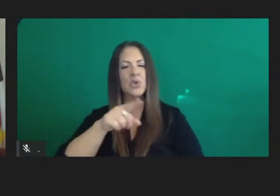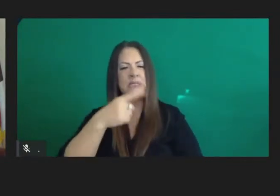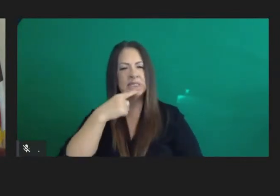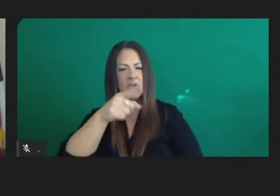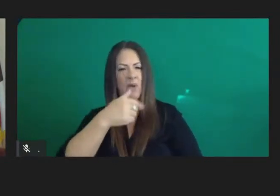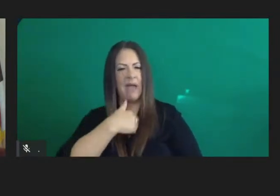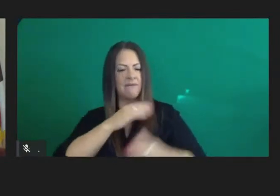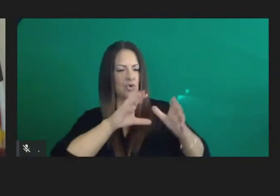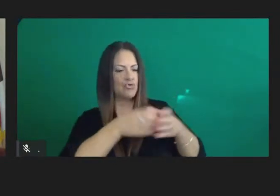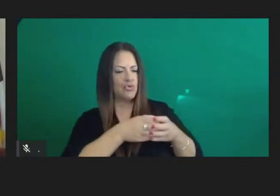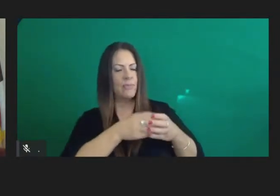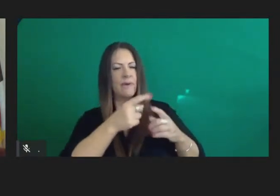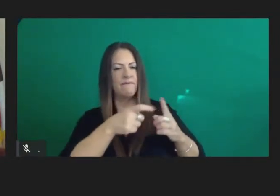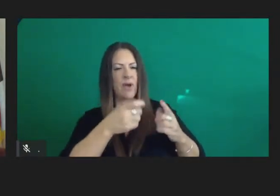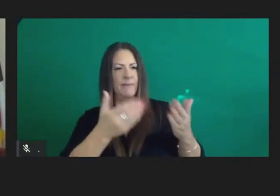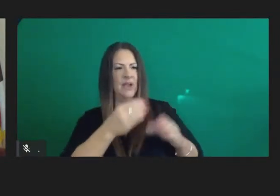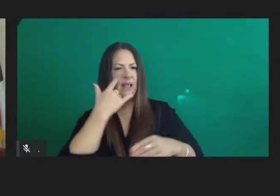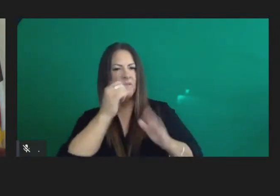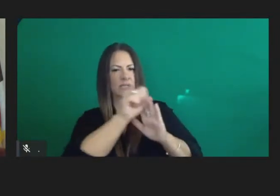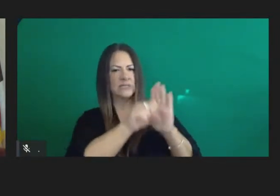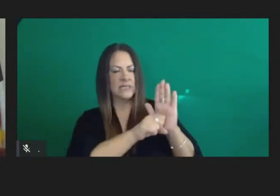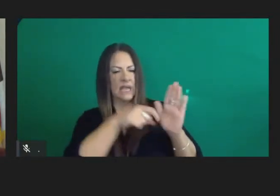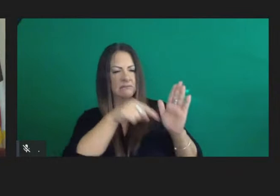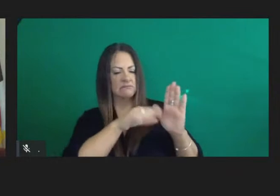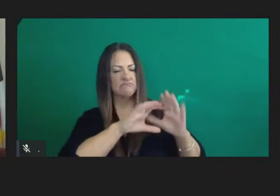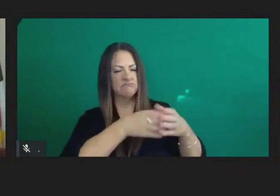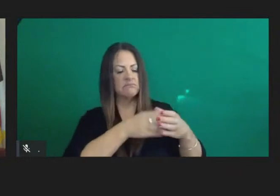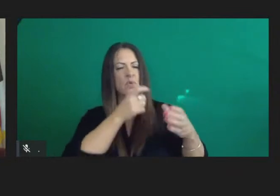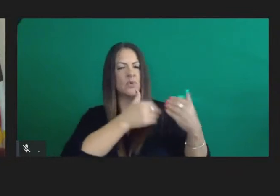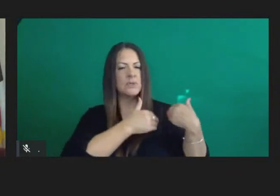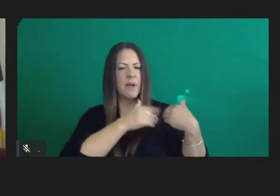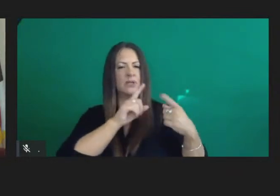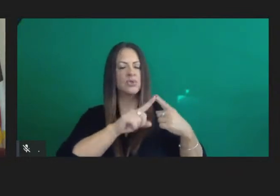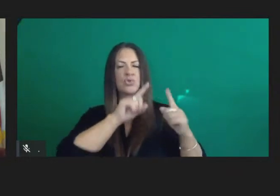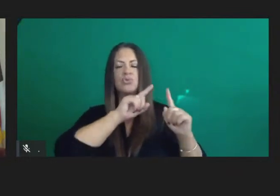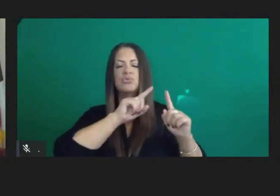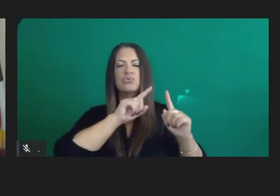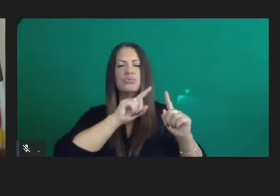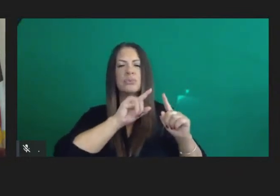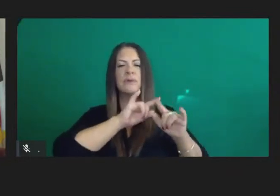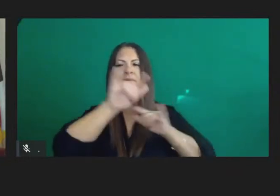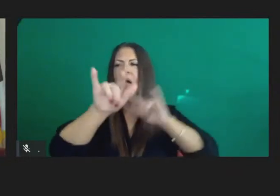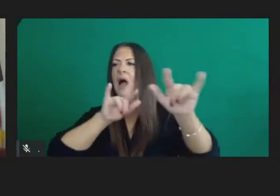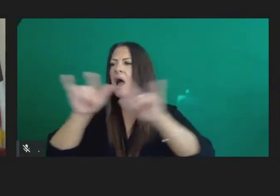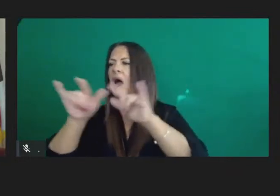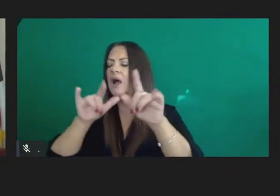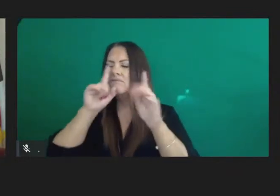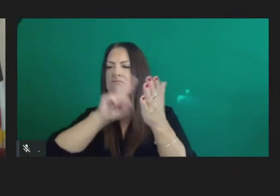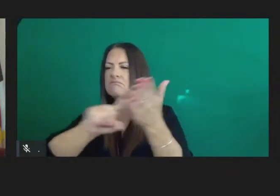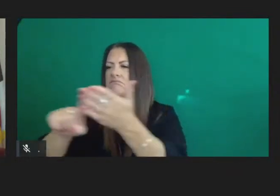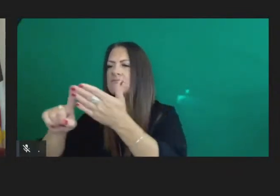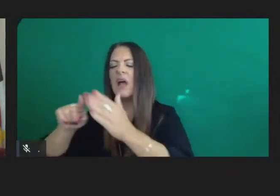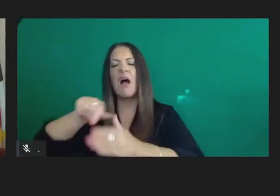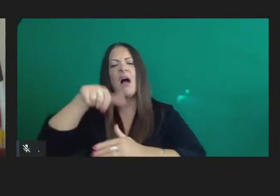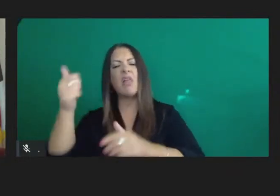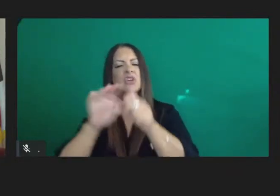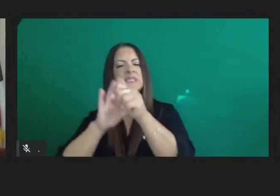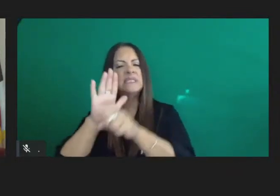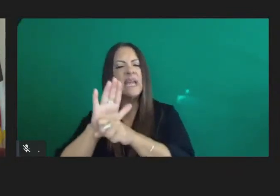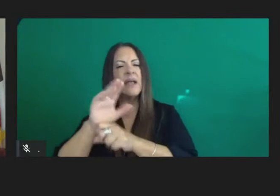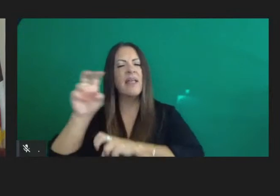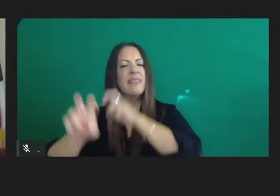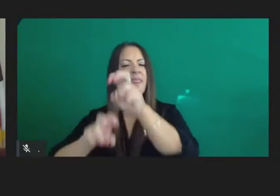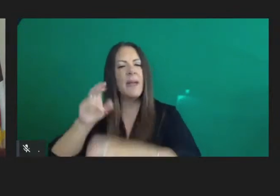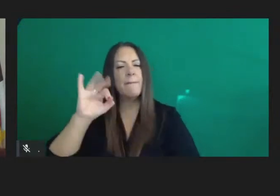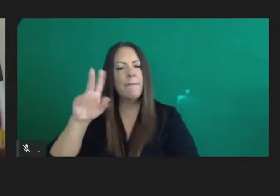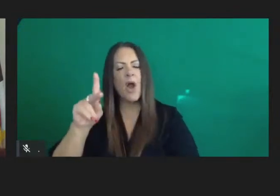California reopening guidelines, and that a team of state agencies will visit California theme parks this week. Can you tell me which theme parks